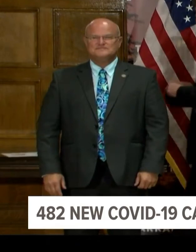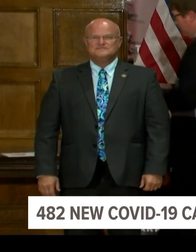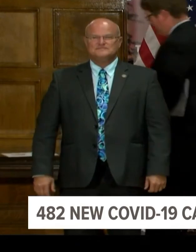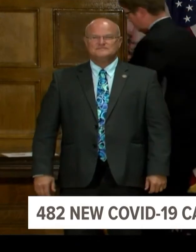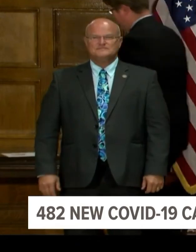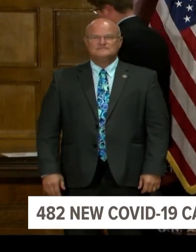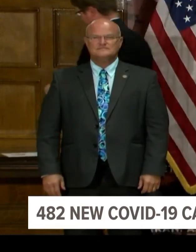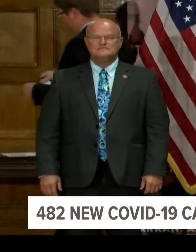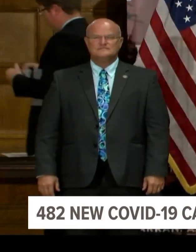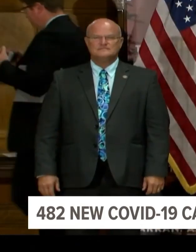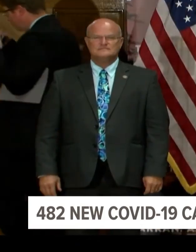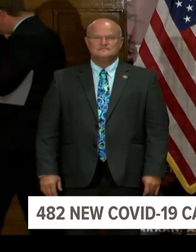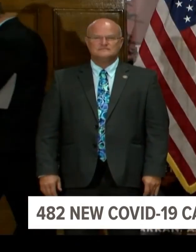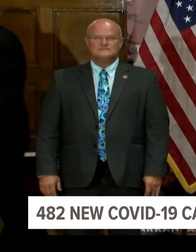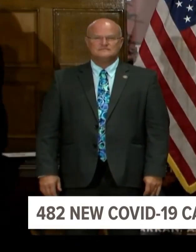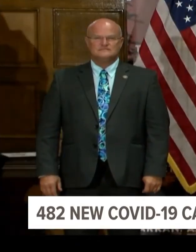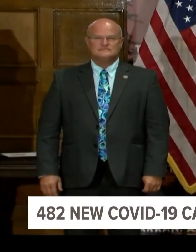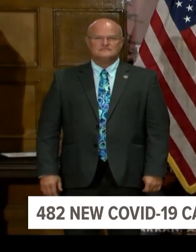Next question.